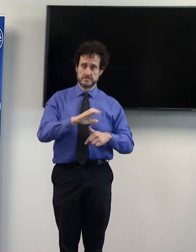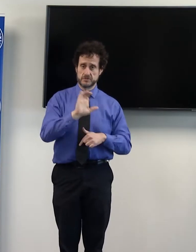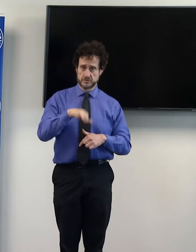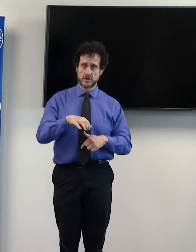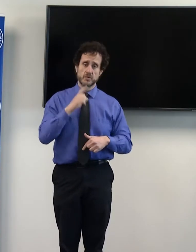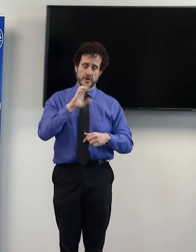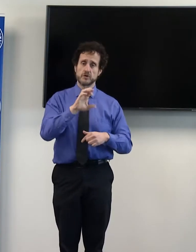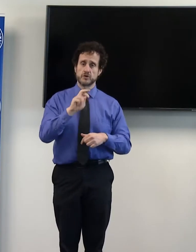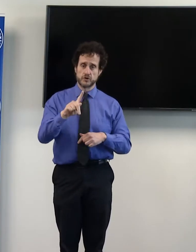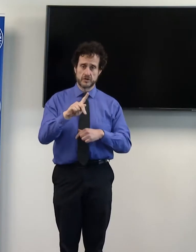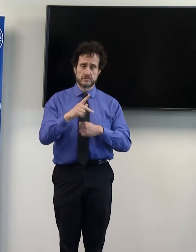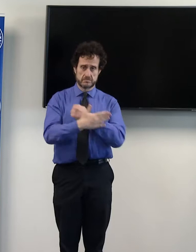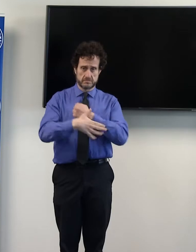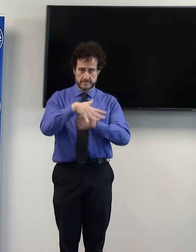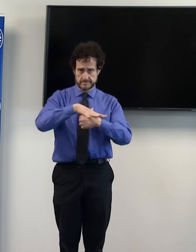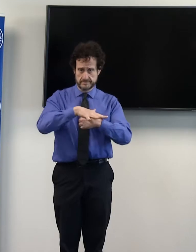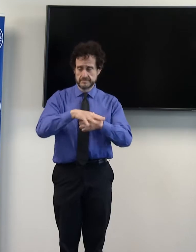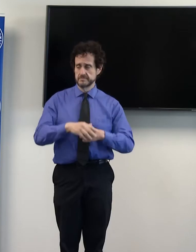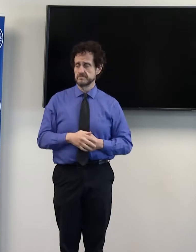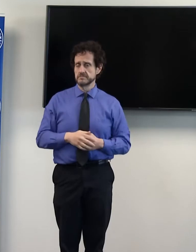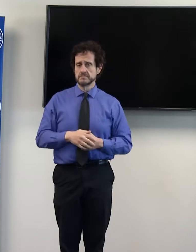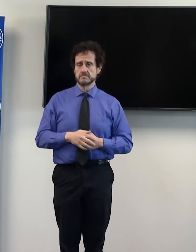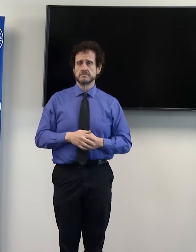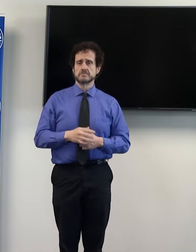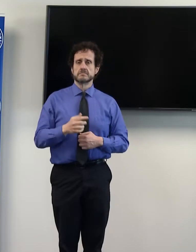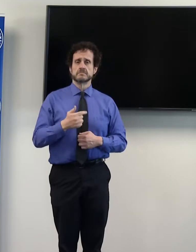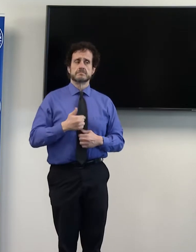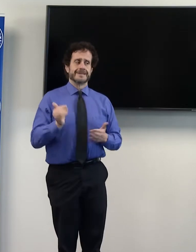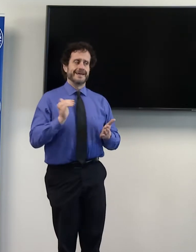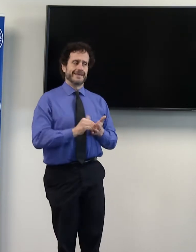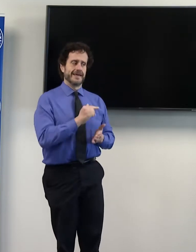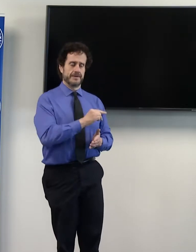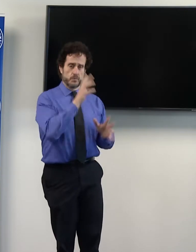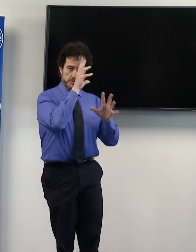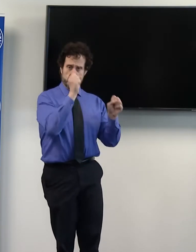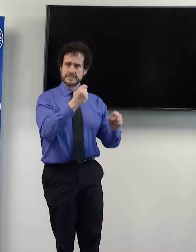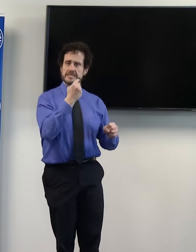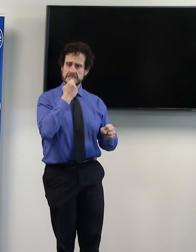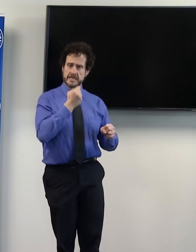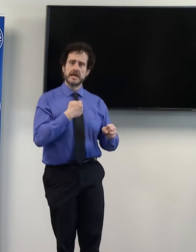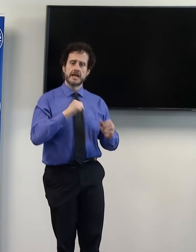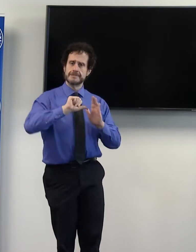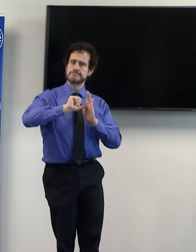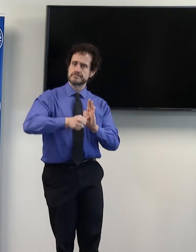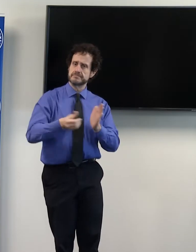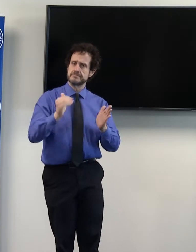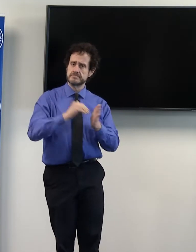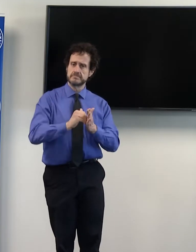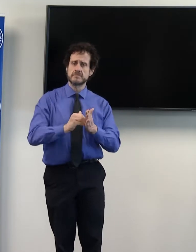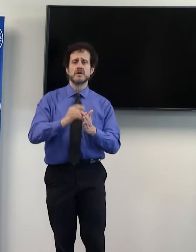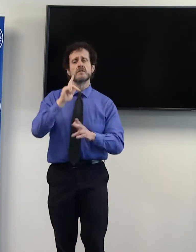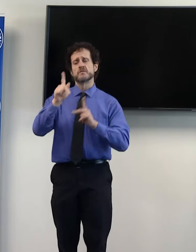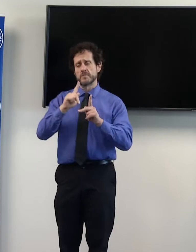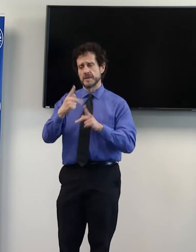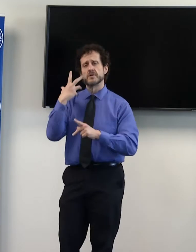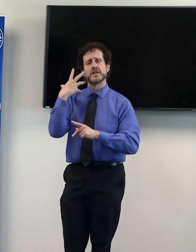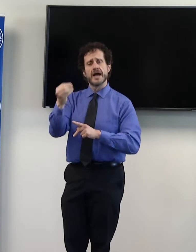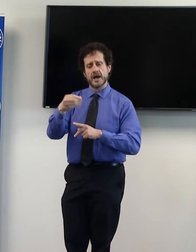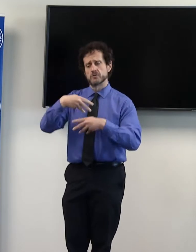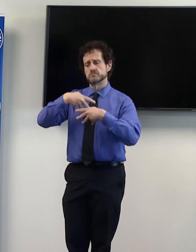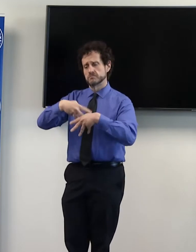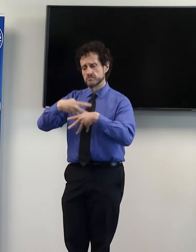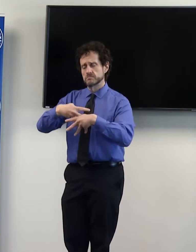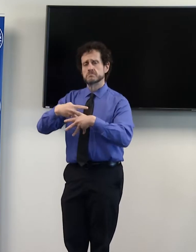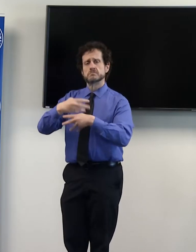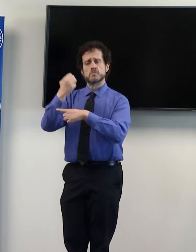cannot tell you how I echo what Tony just said. I mean, she nailed it. To the peaceful protesters, please continue